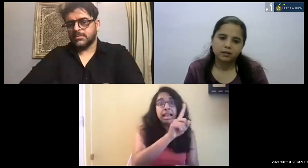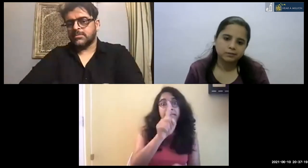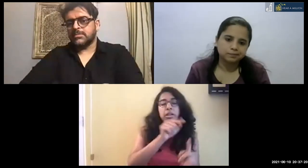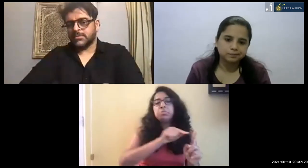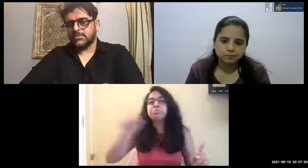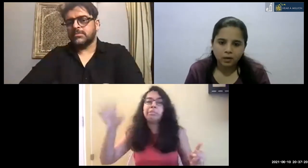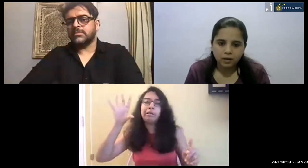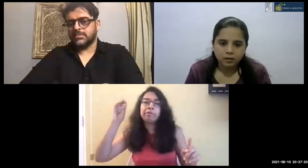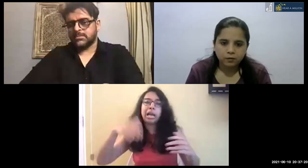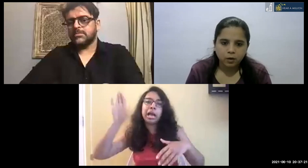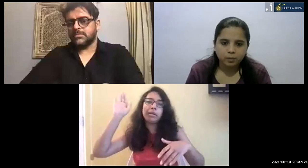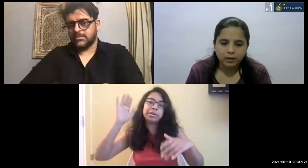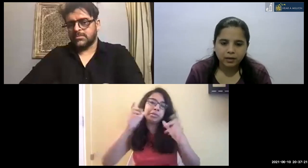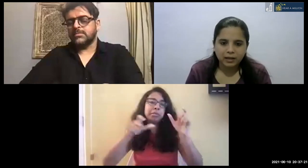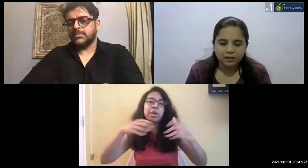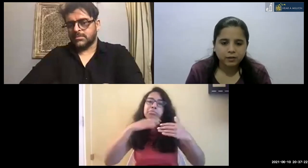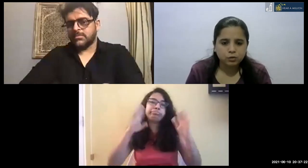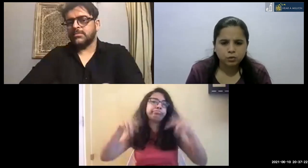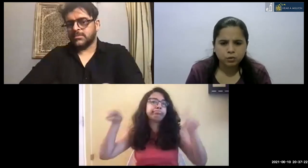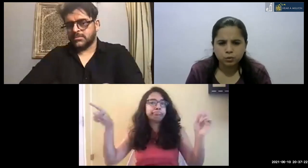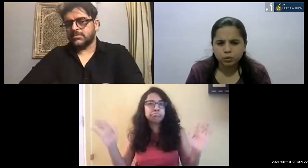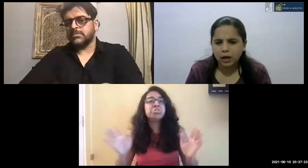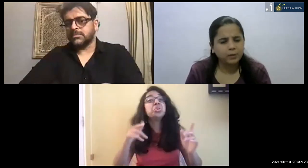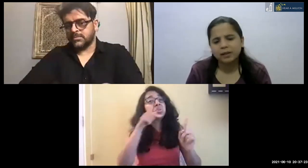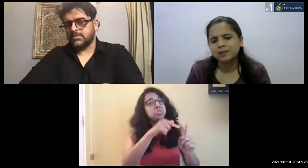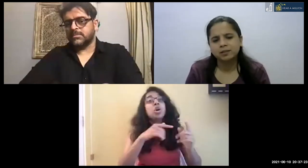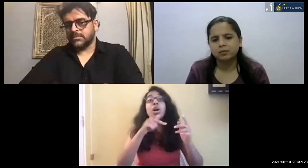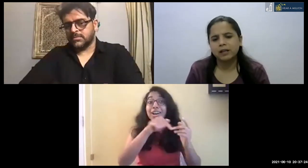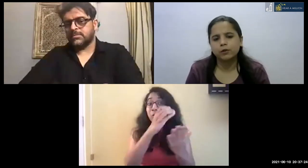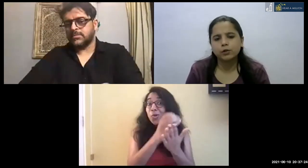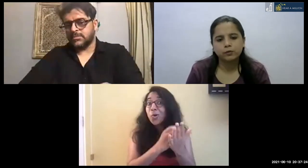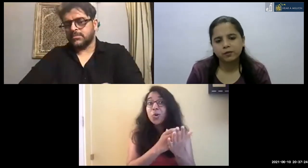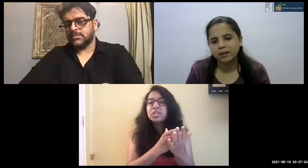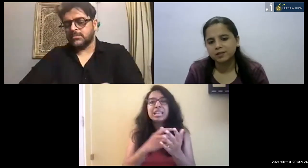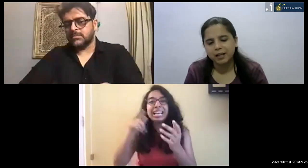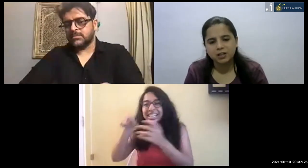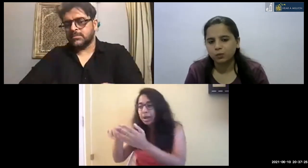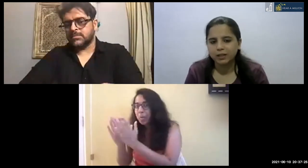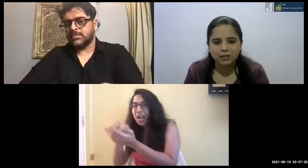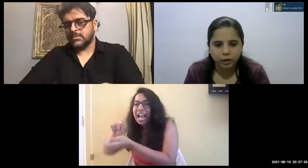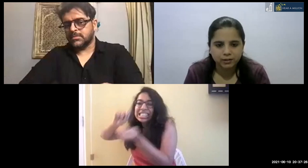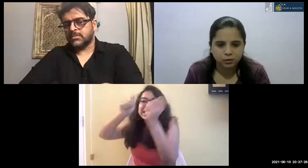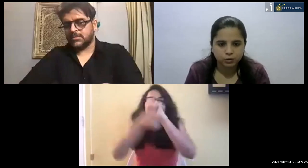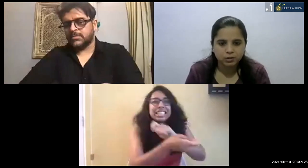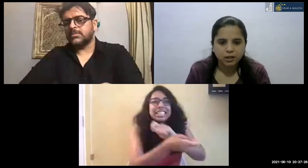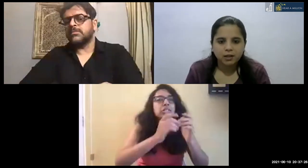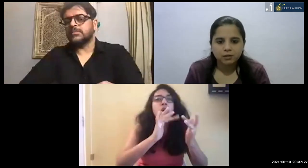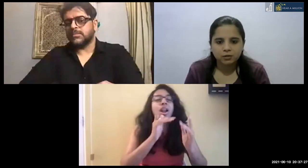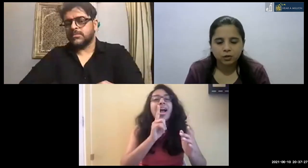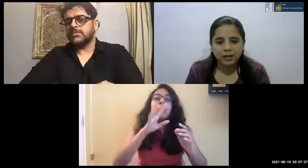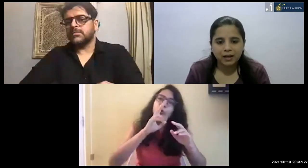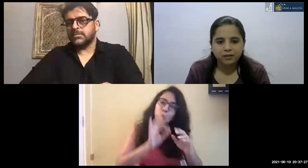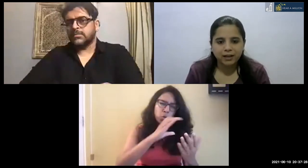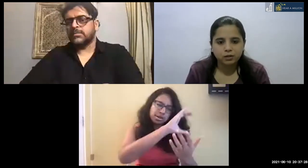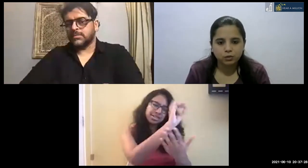yeah, from 11 to, it's 11 to 50 years age, anyone can join the course.